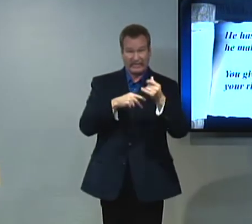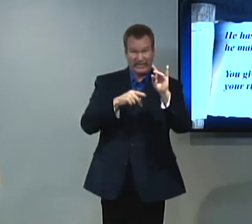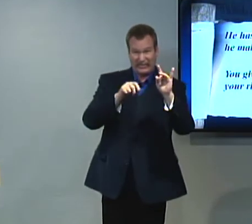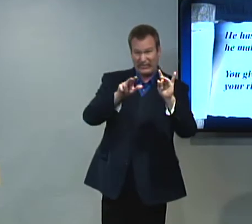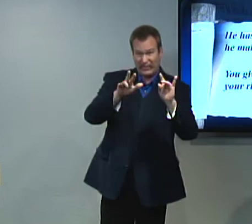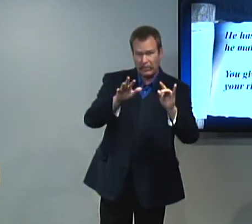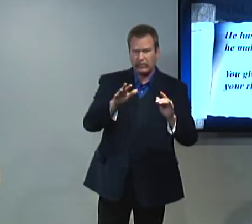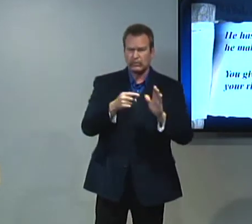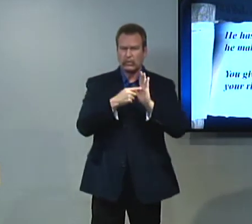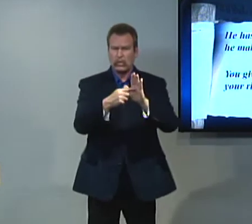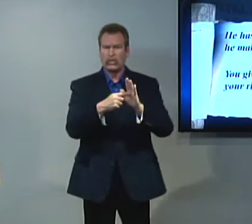me."